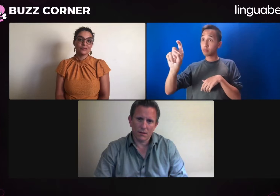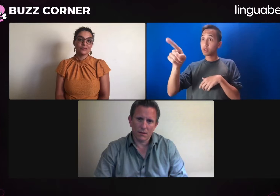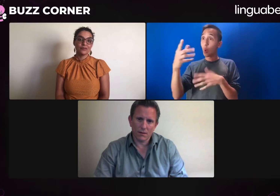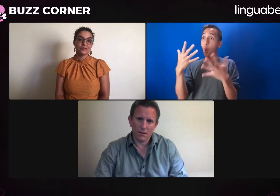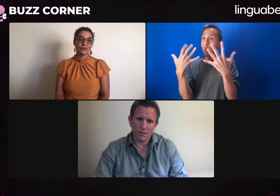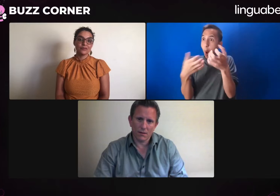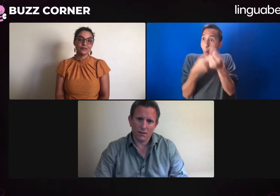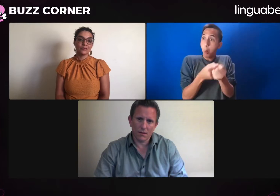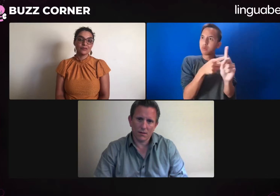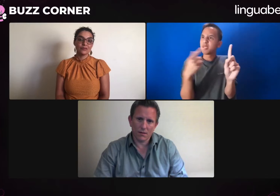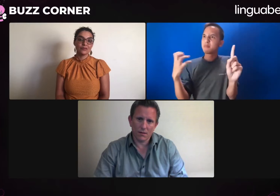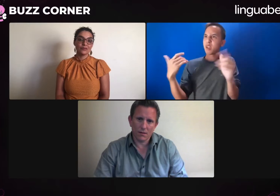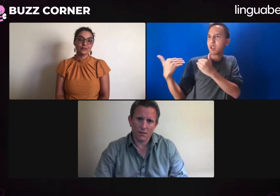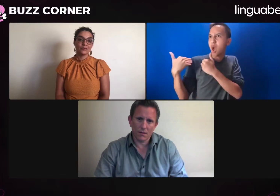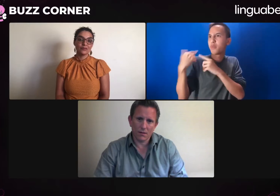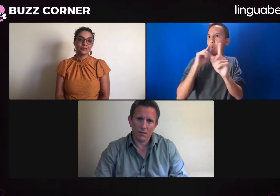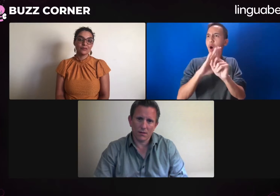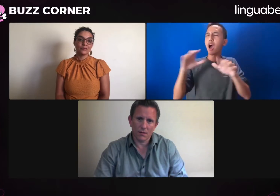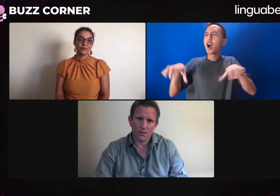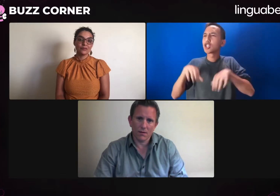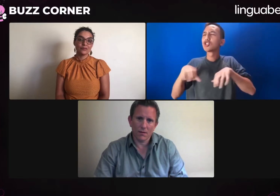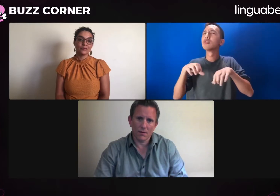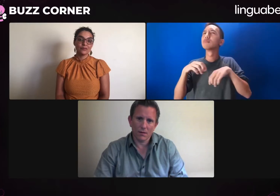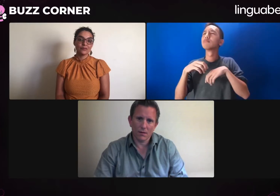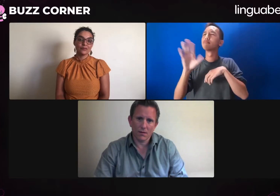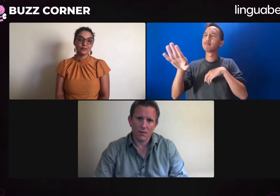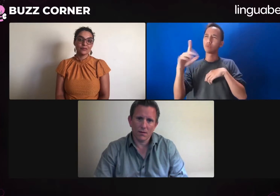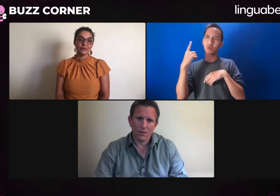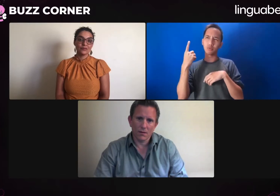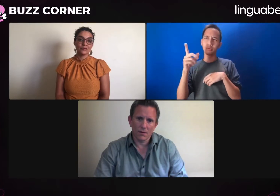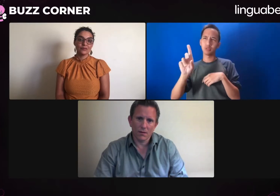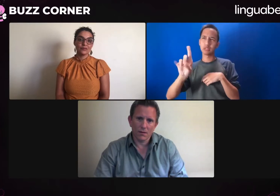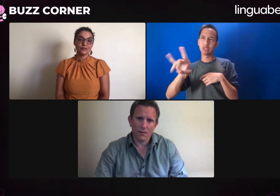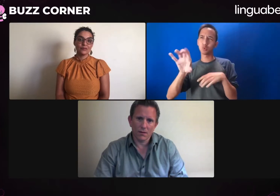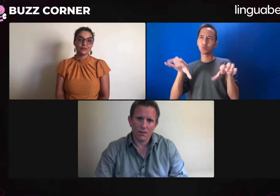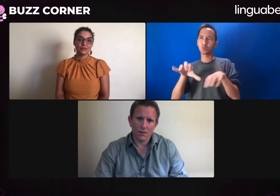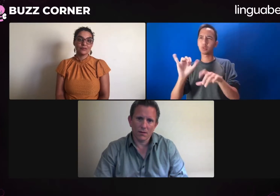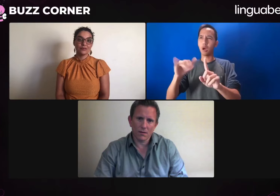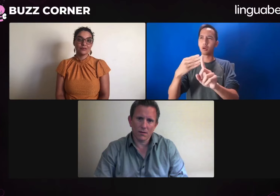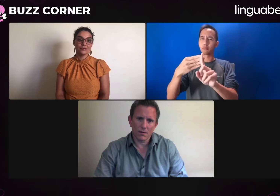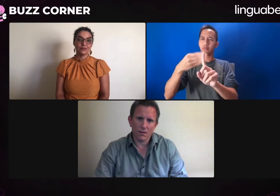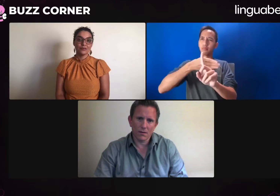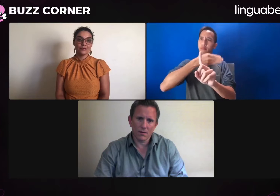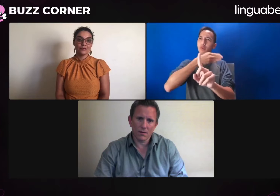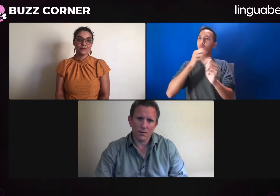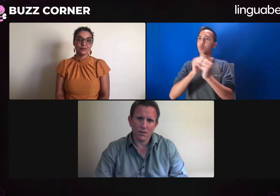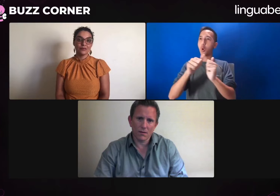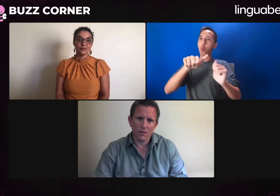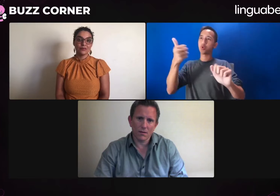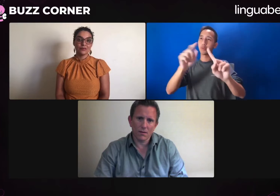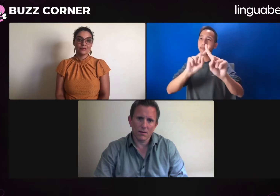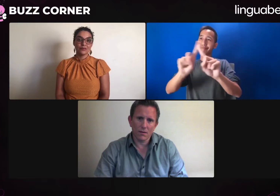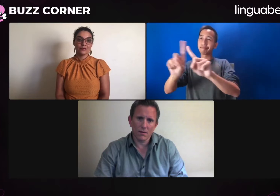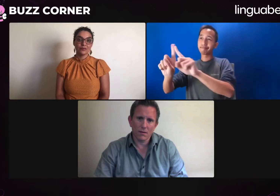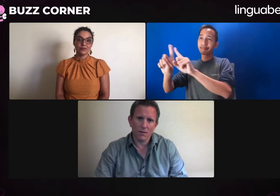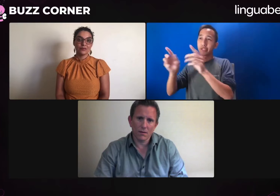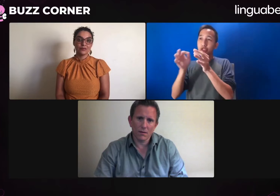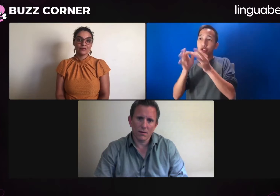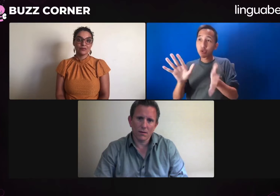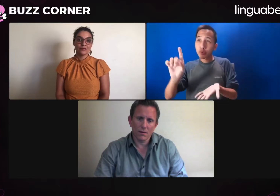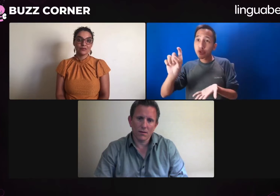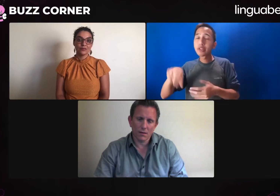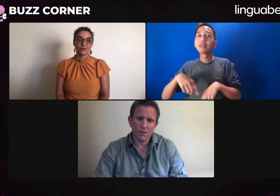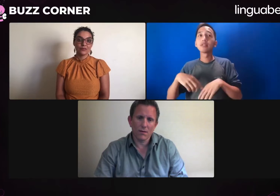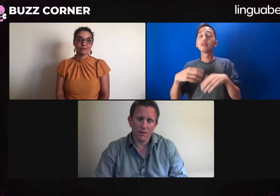overly emotional about this, but the key is holding people accountable for their actions. Maybe say, did you